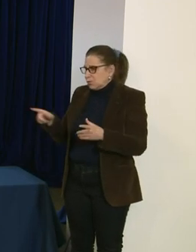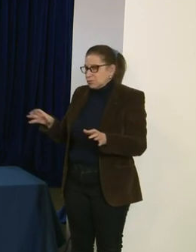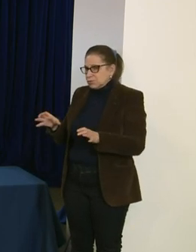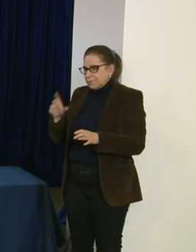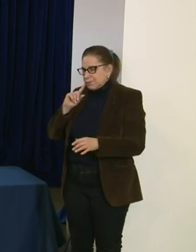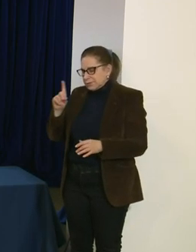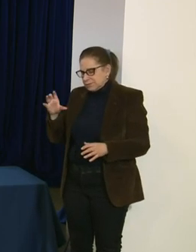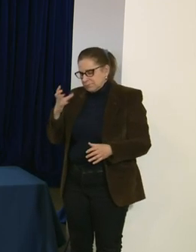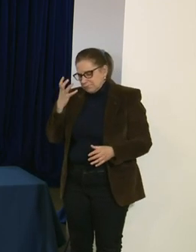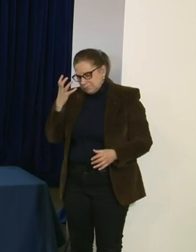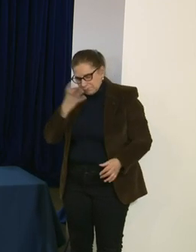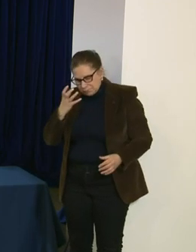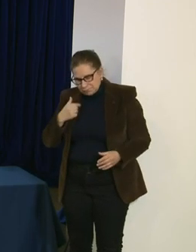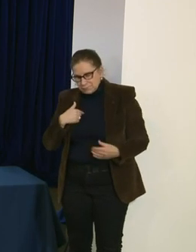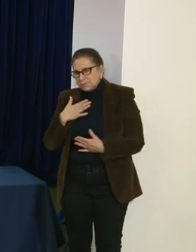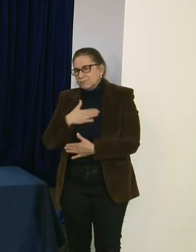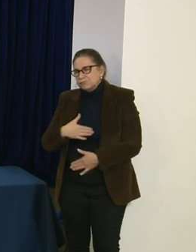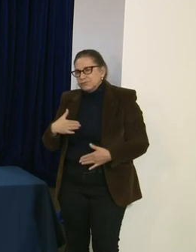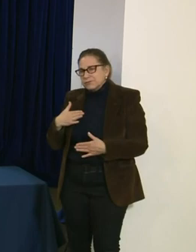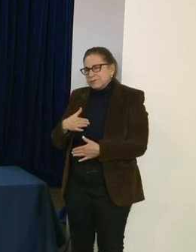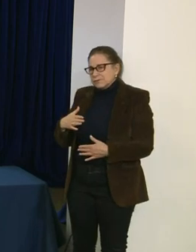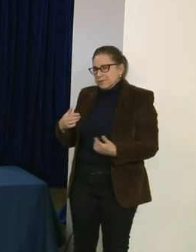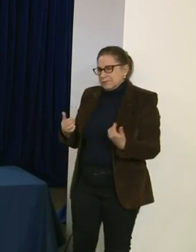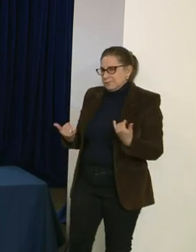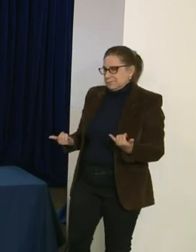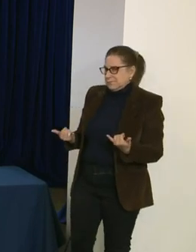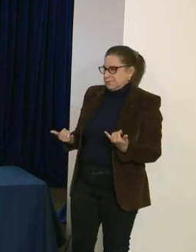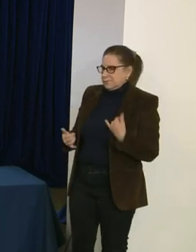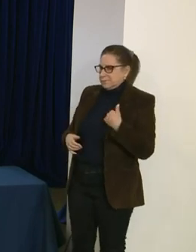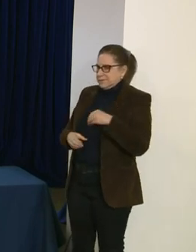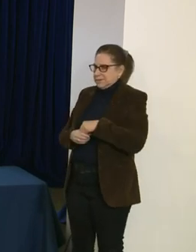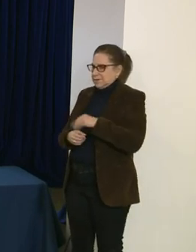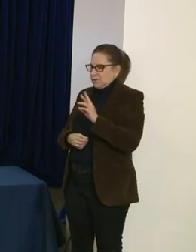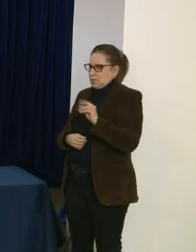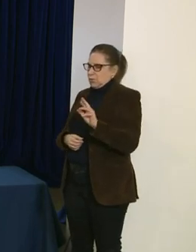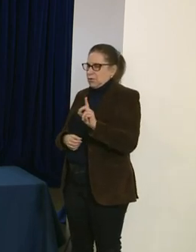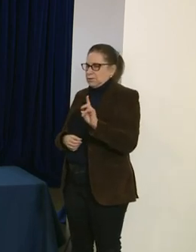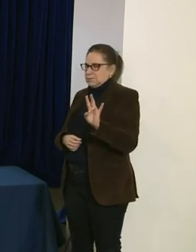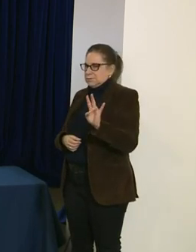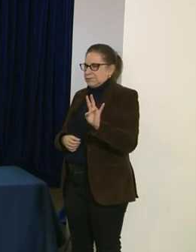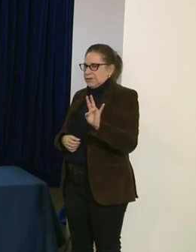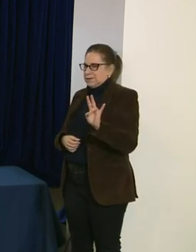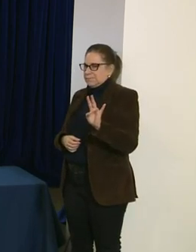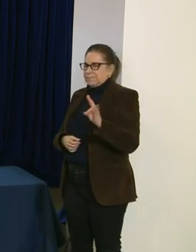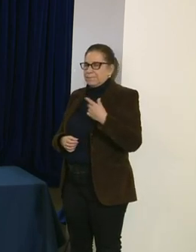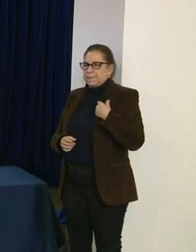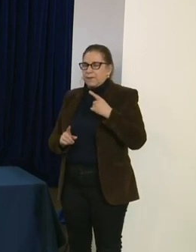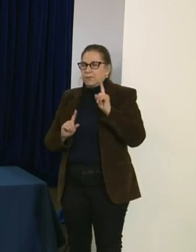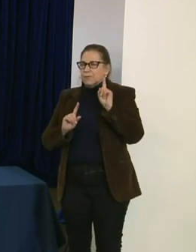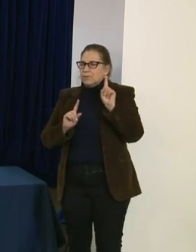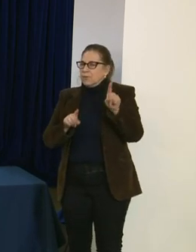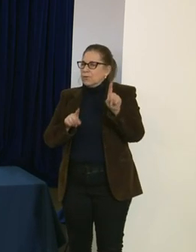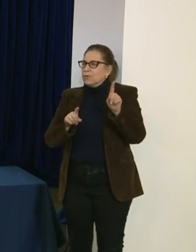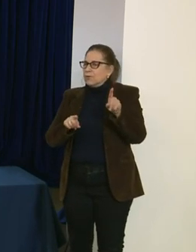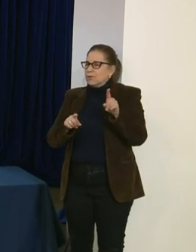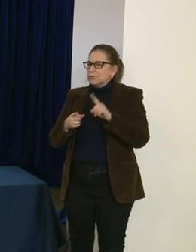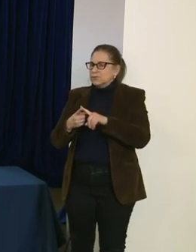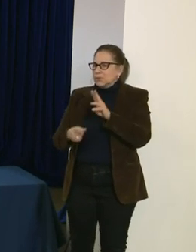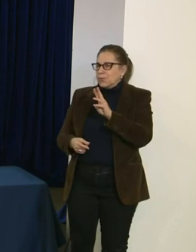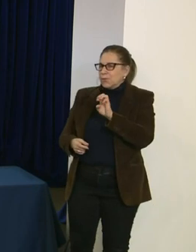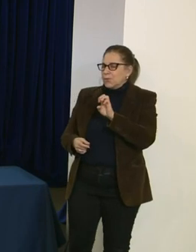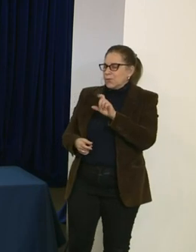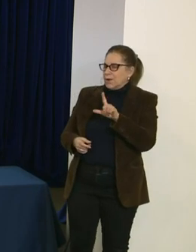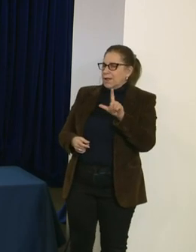is, I'm in Ward 7, and I attend the Wellness Center up on Alabama Avenue.